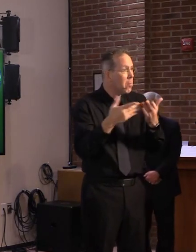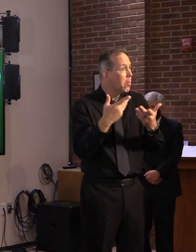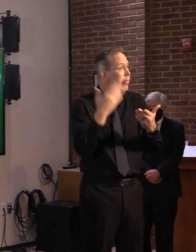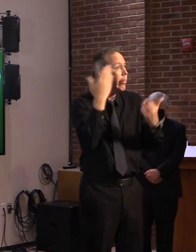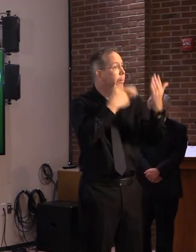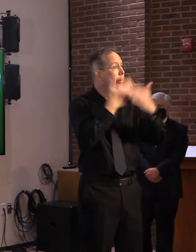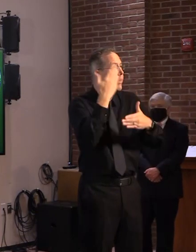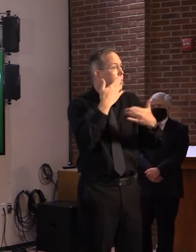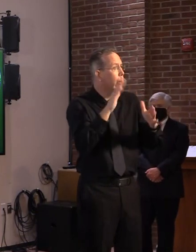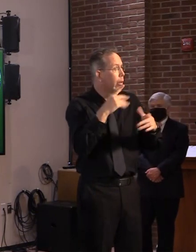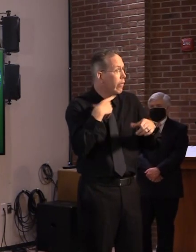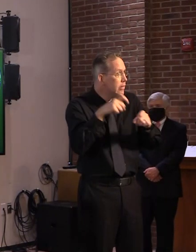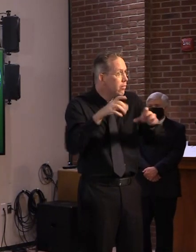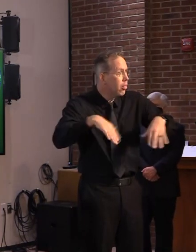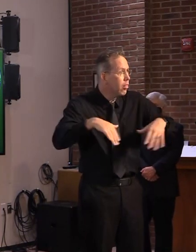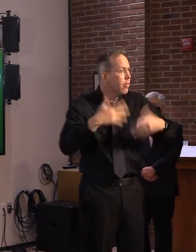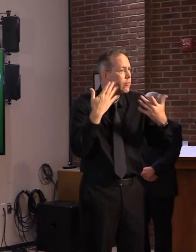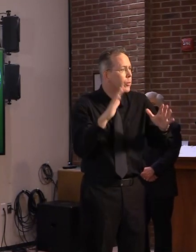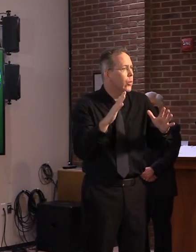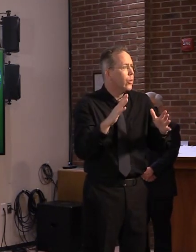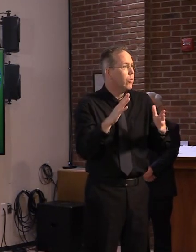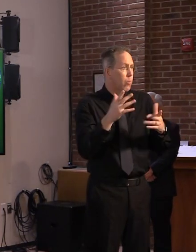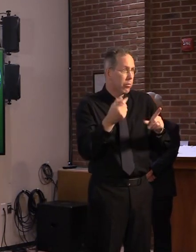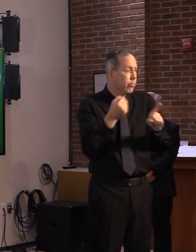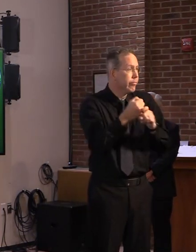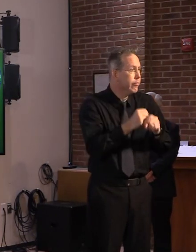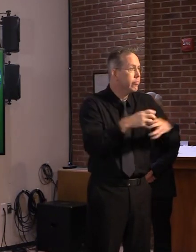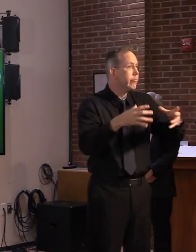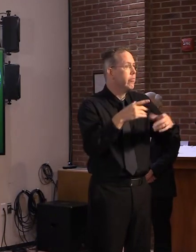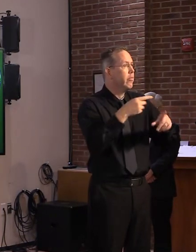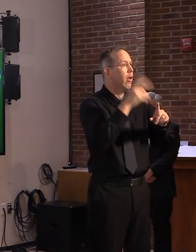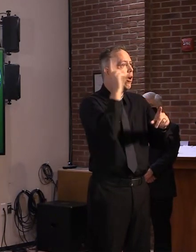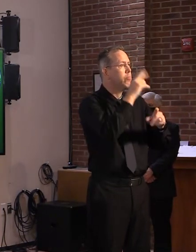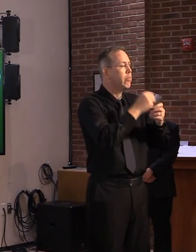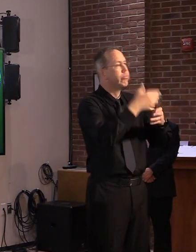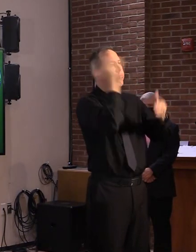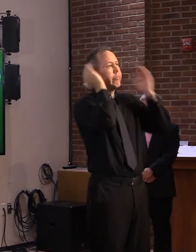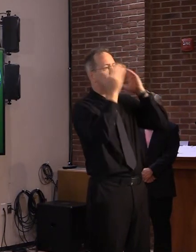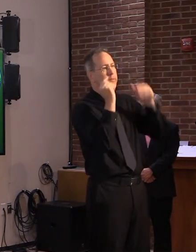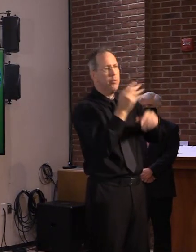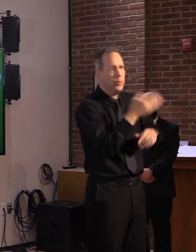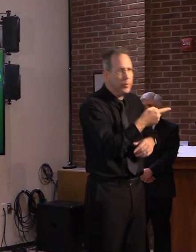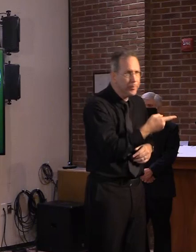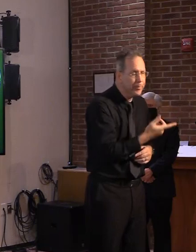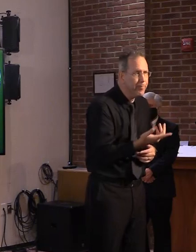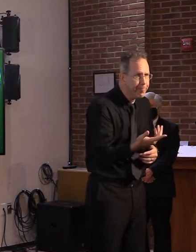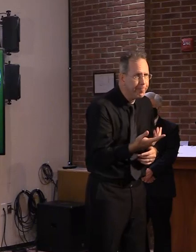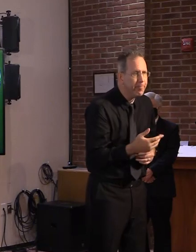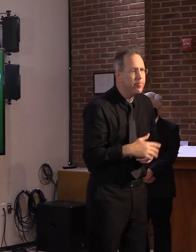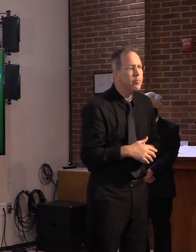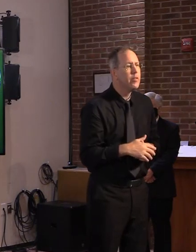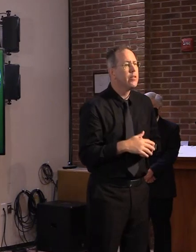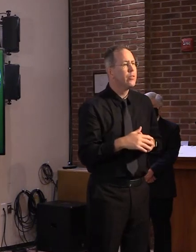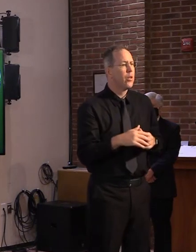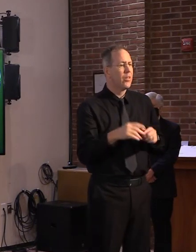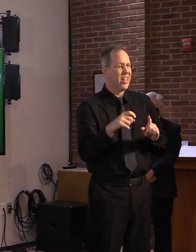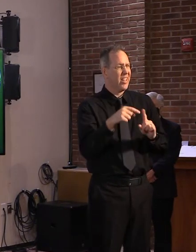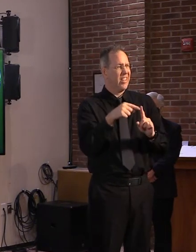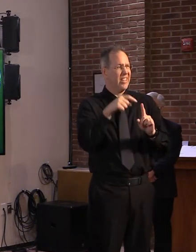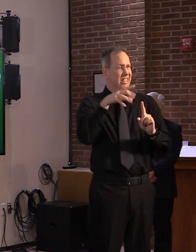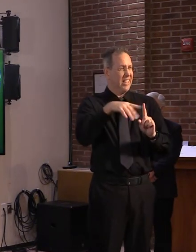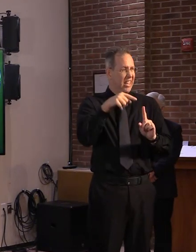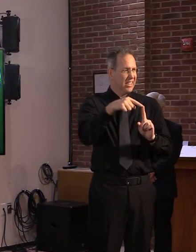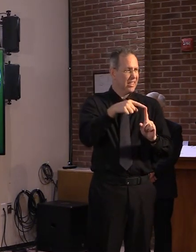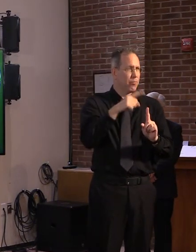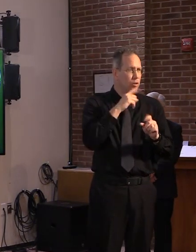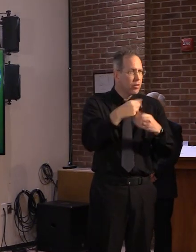you will, which tells me that it's not just increasing testing, it's doing testing on people who actually